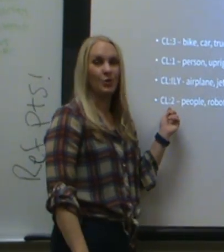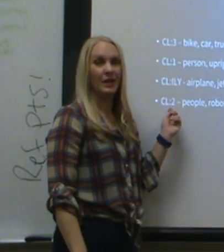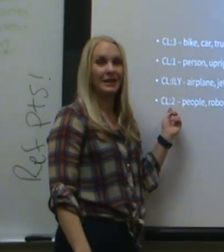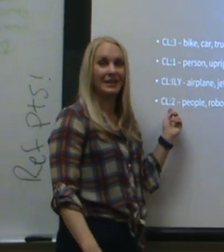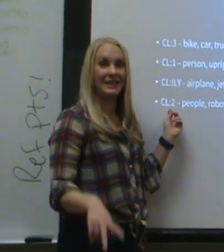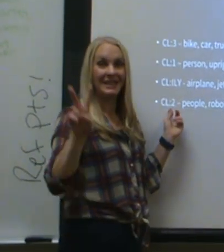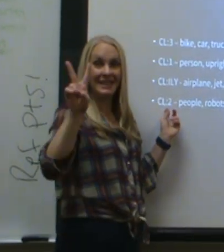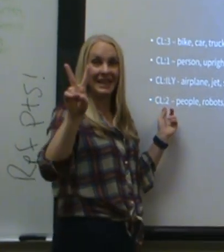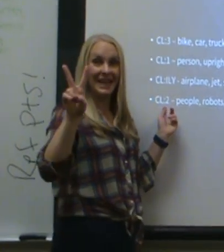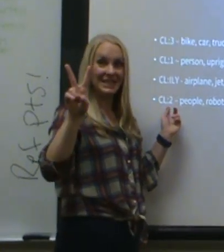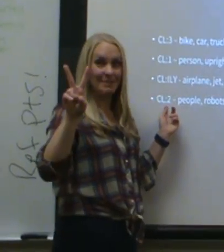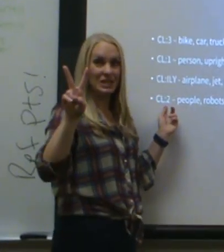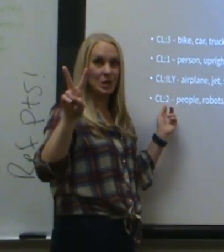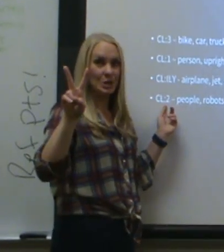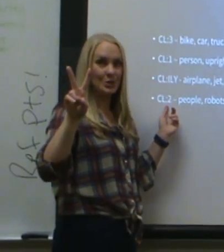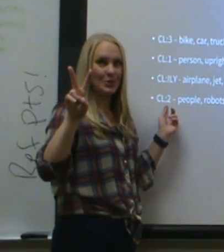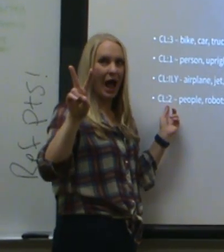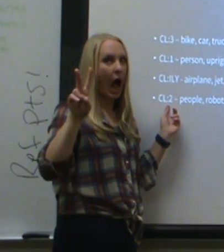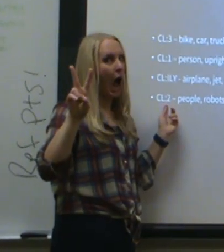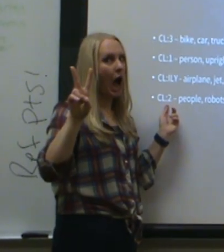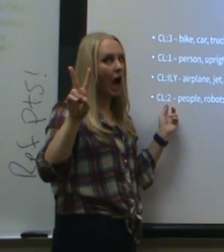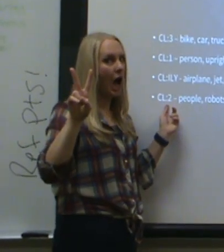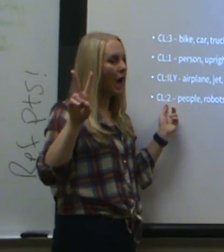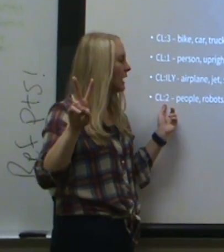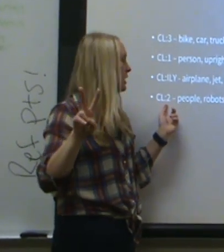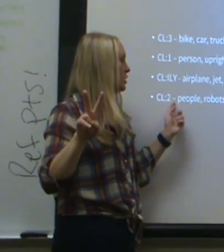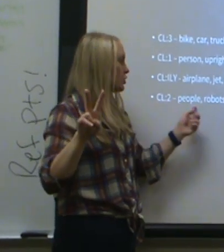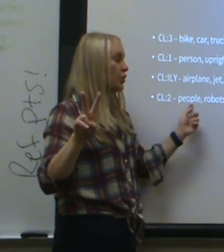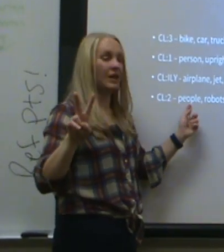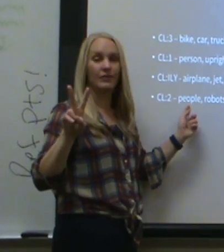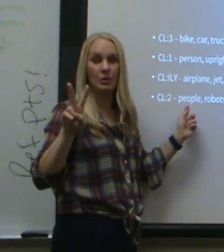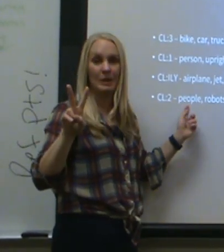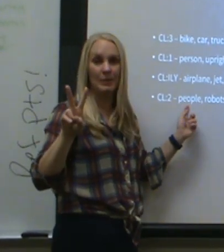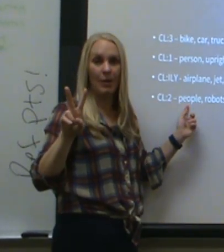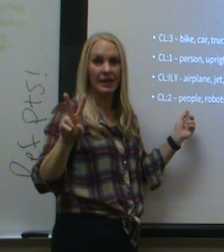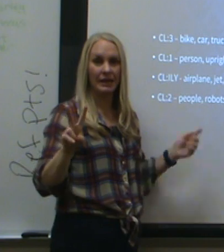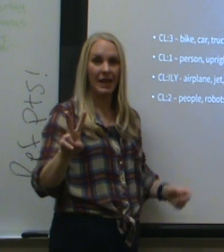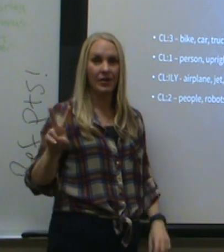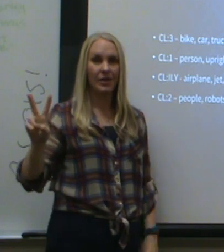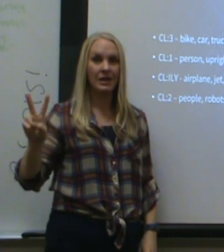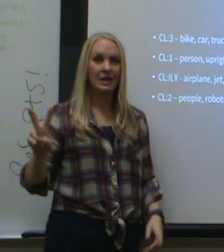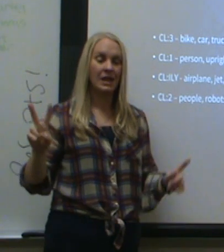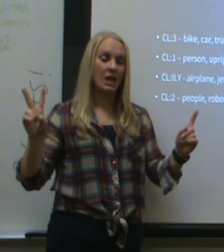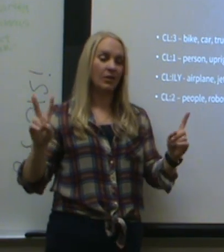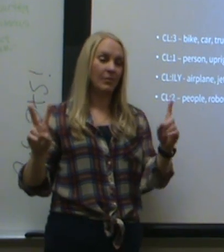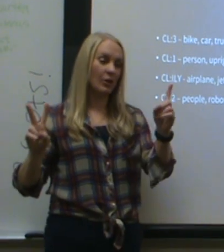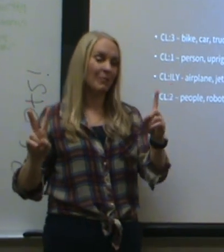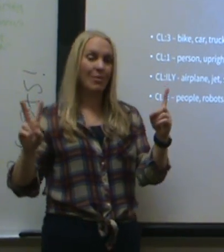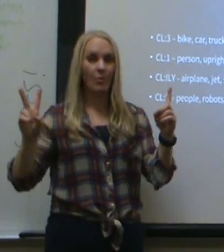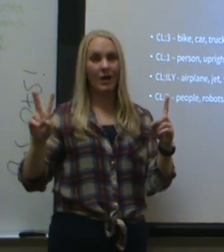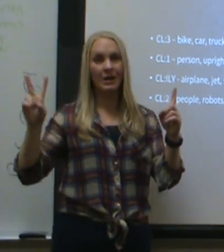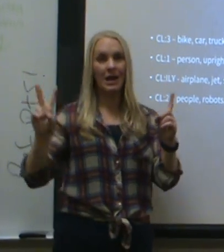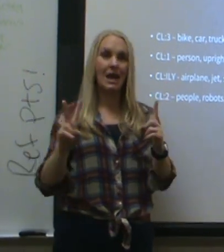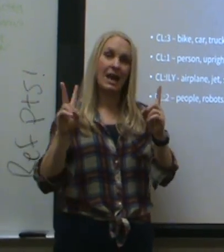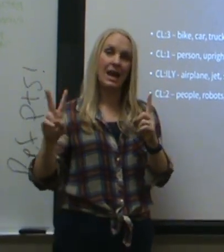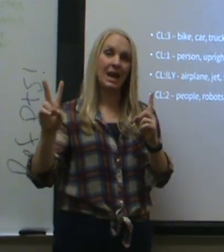2. It's gonna be 2. Ah. So you can have 2 people walking together, when they're gonna meet the 1. La la la